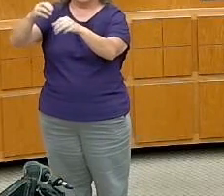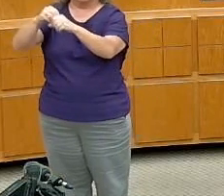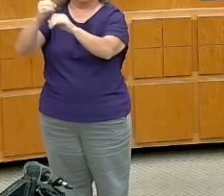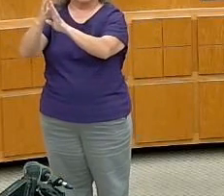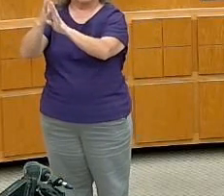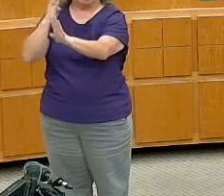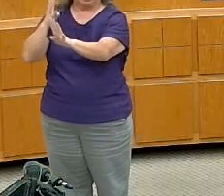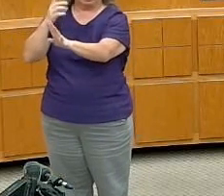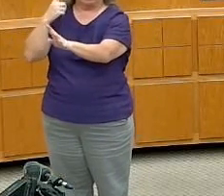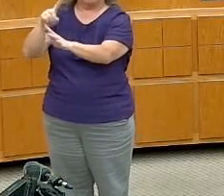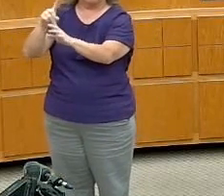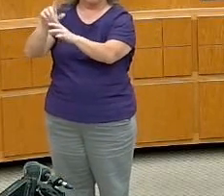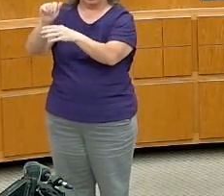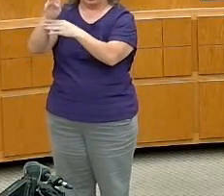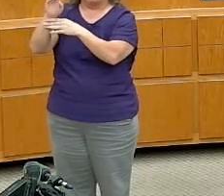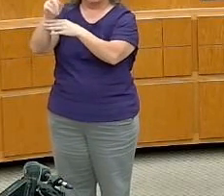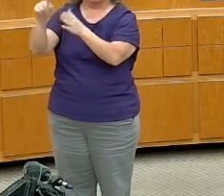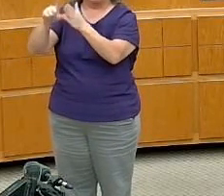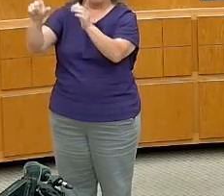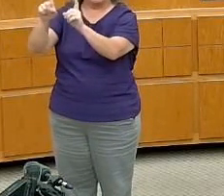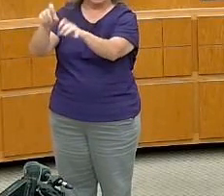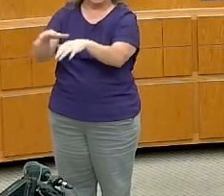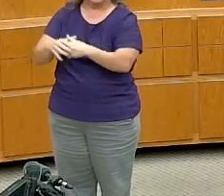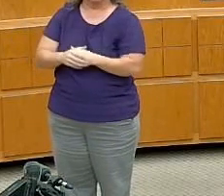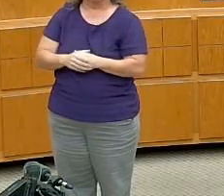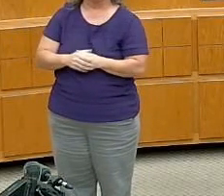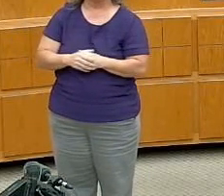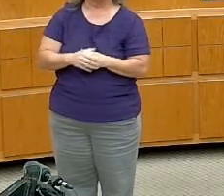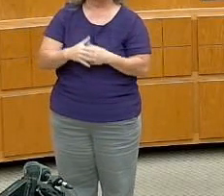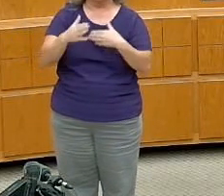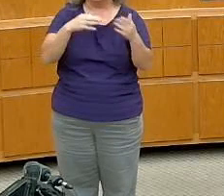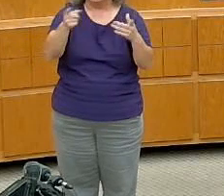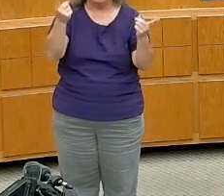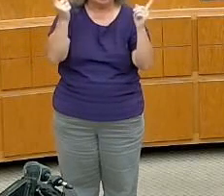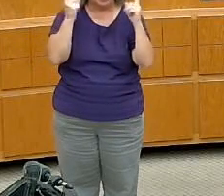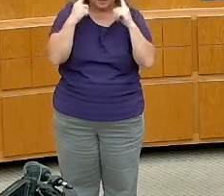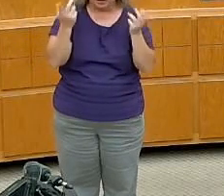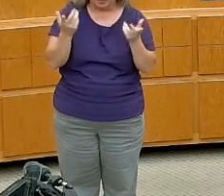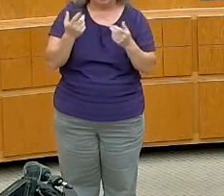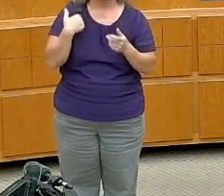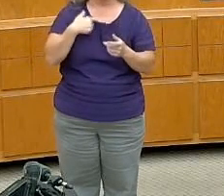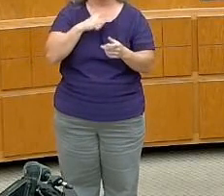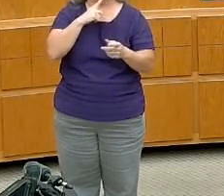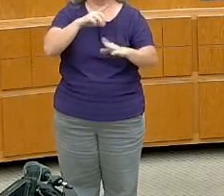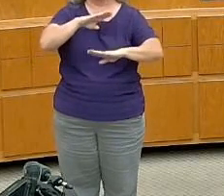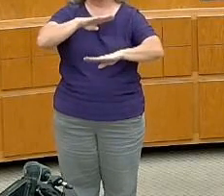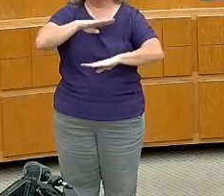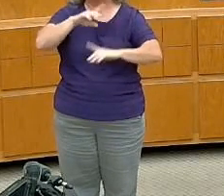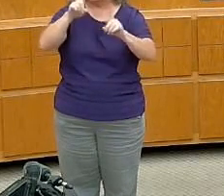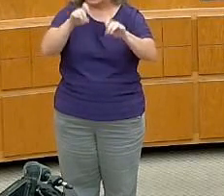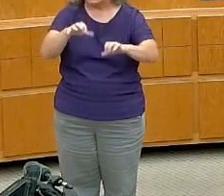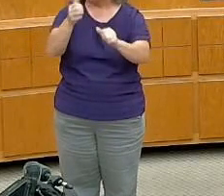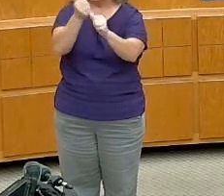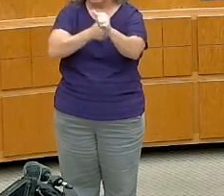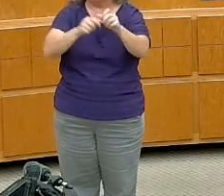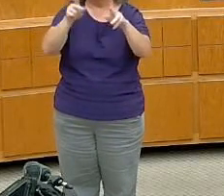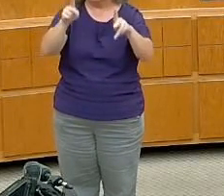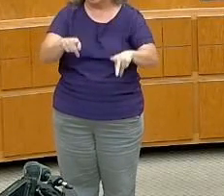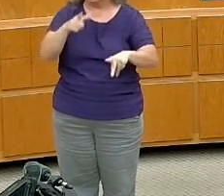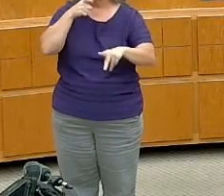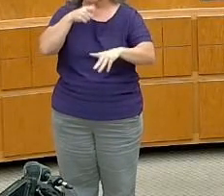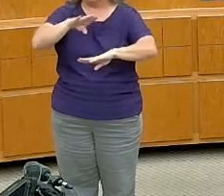enough, we are testing everybody that meets the guidelines. We are testing with every power that we